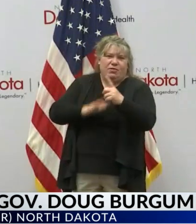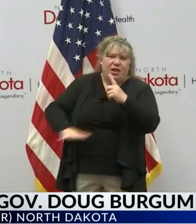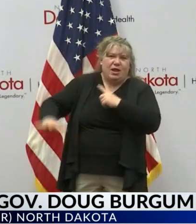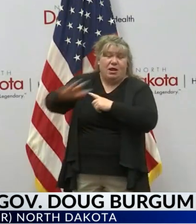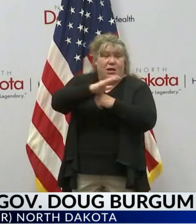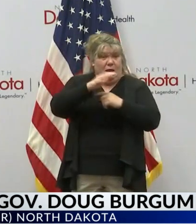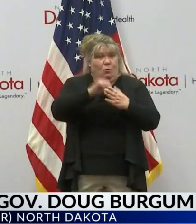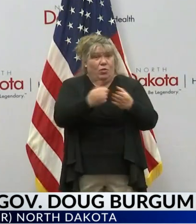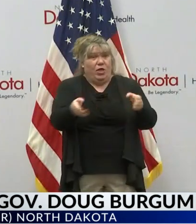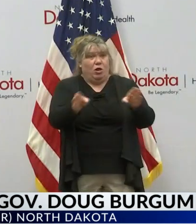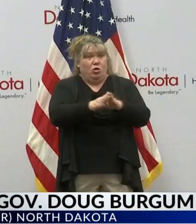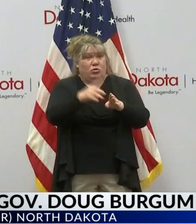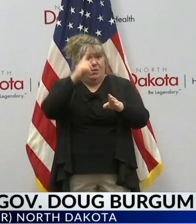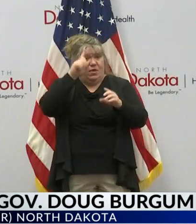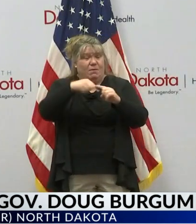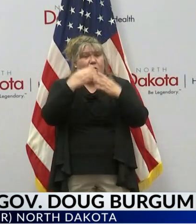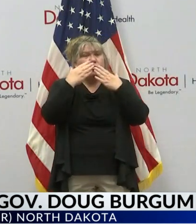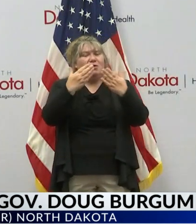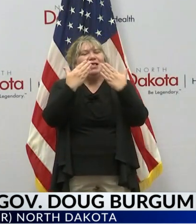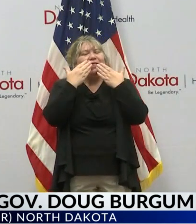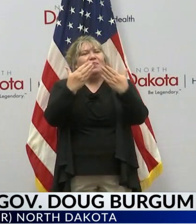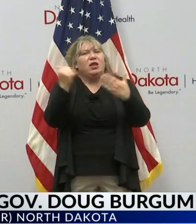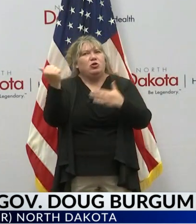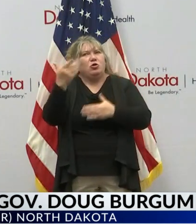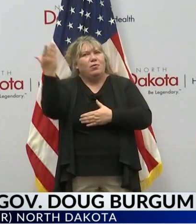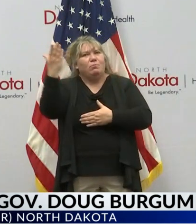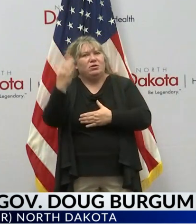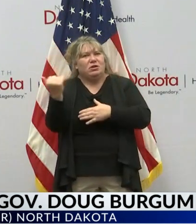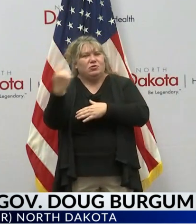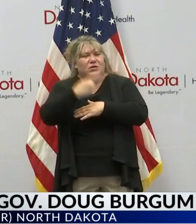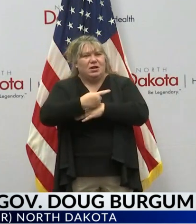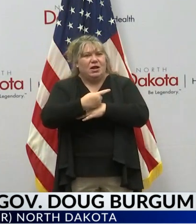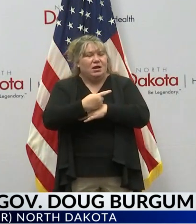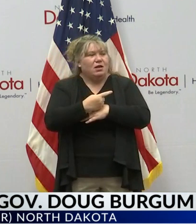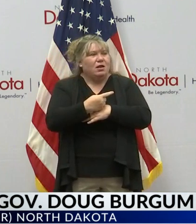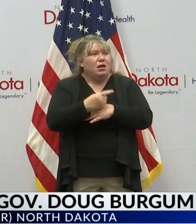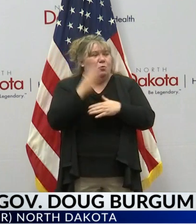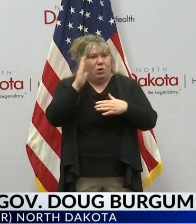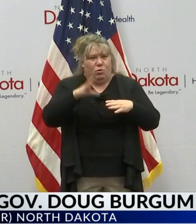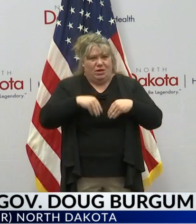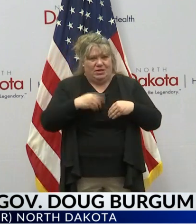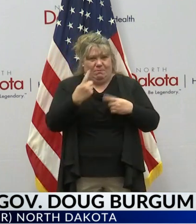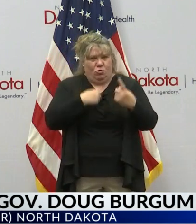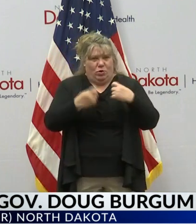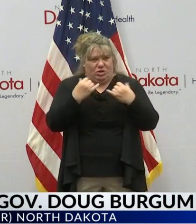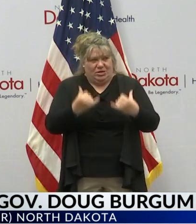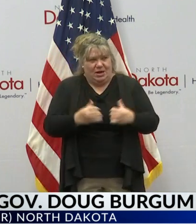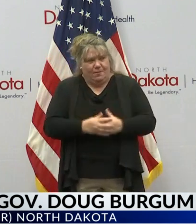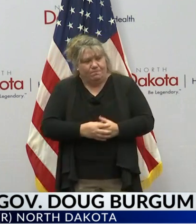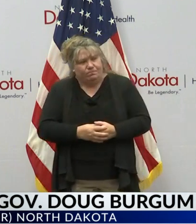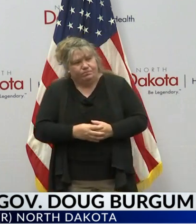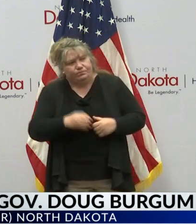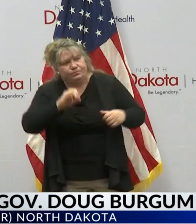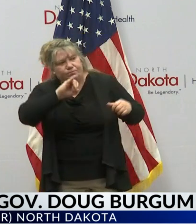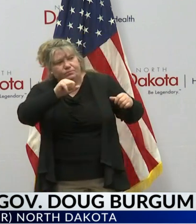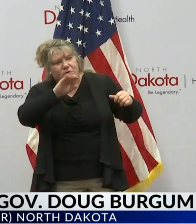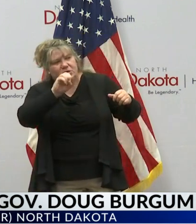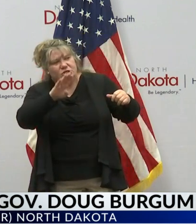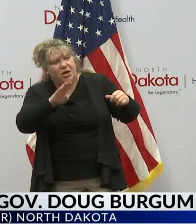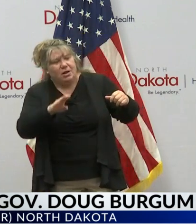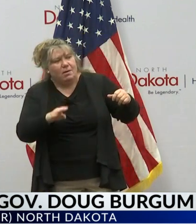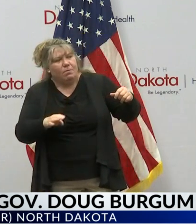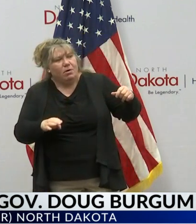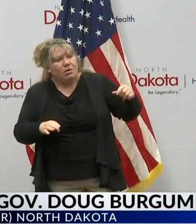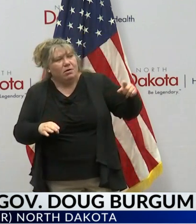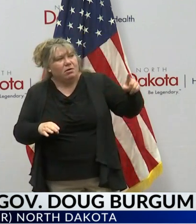that closing thought on gratitude, thank you to all the presenters today. We'll stand for some questions. Jacob edged you by a